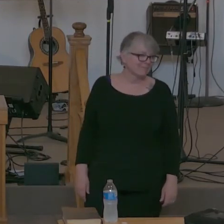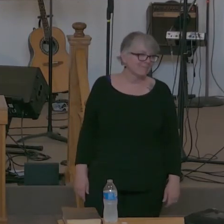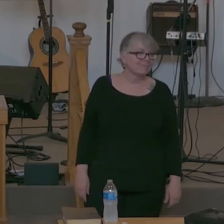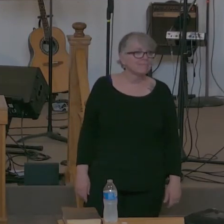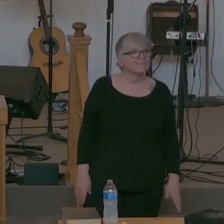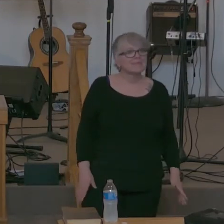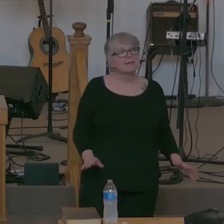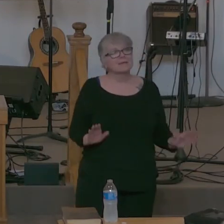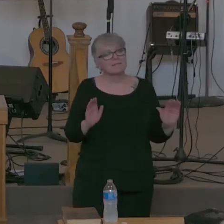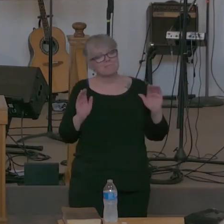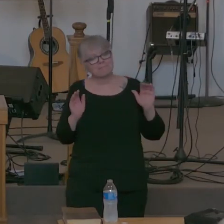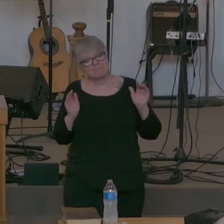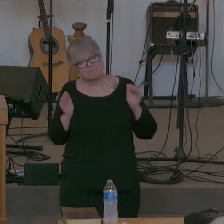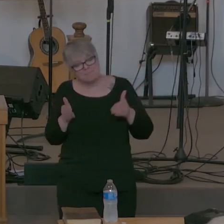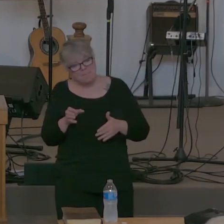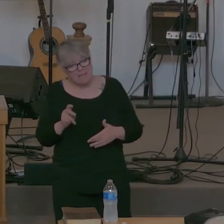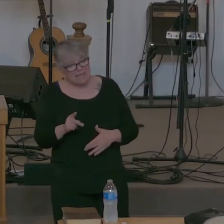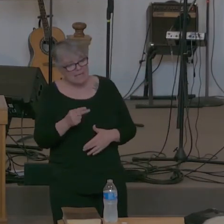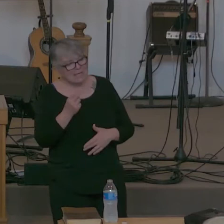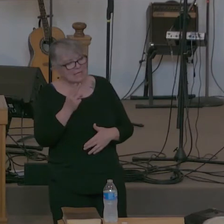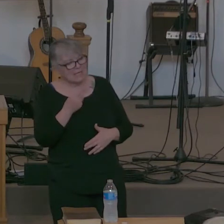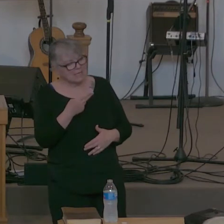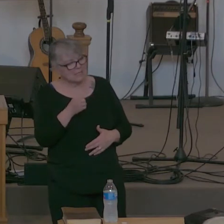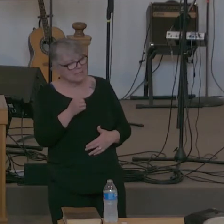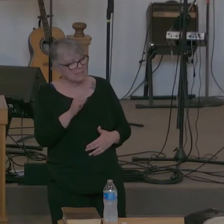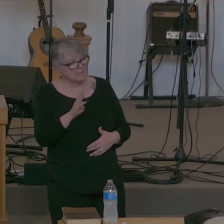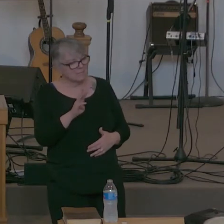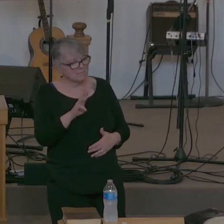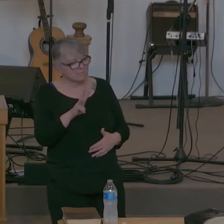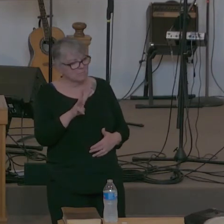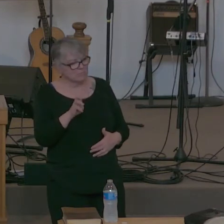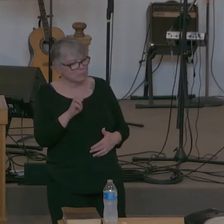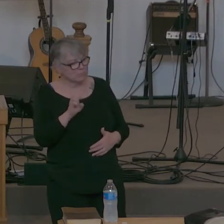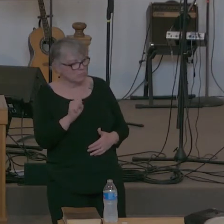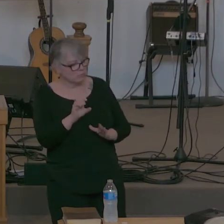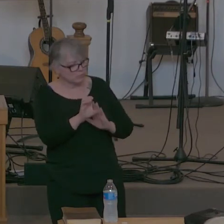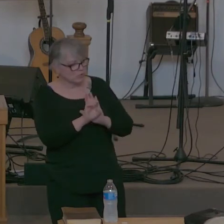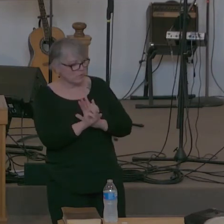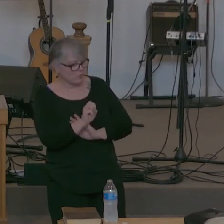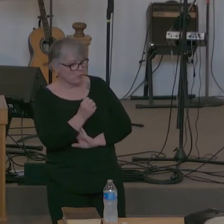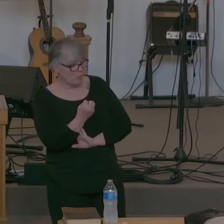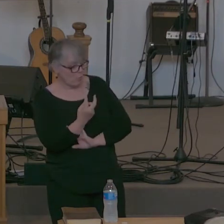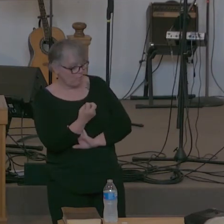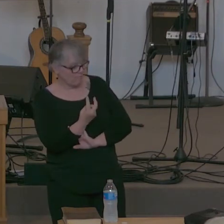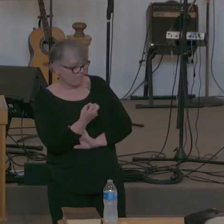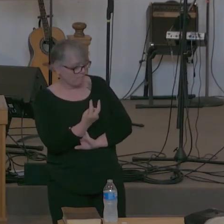I'm going to get back into the Hebrews 12 again.